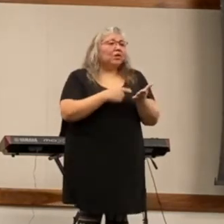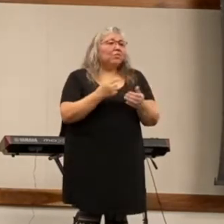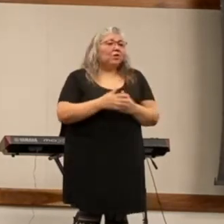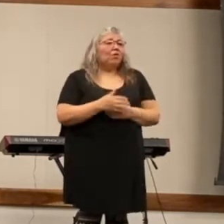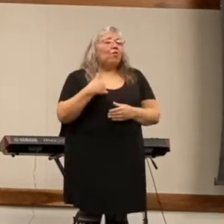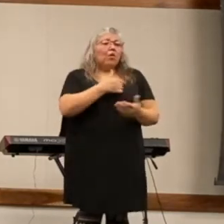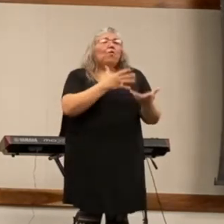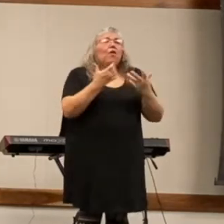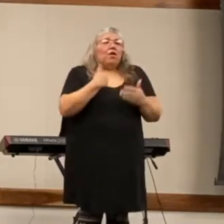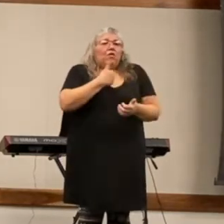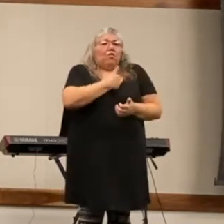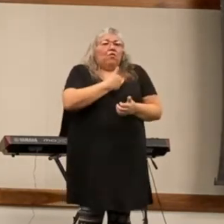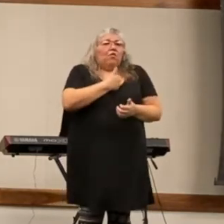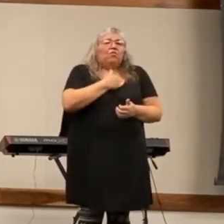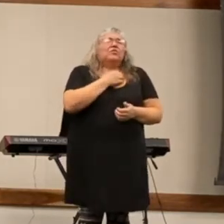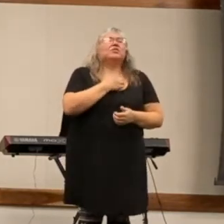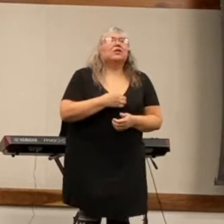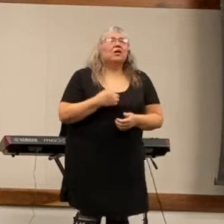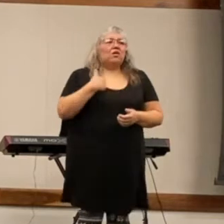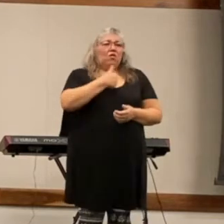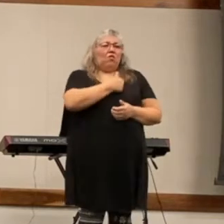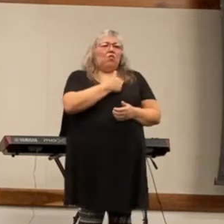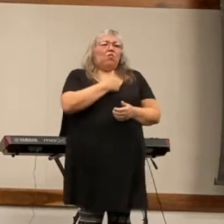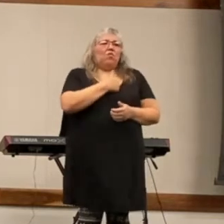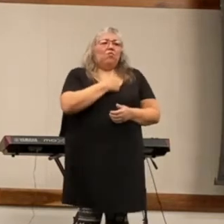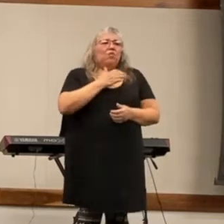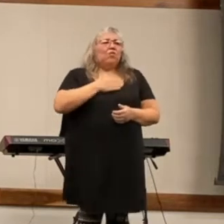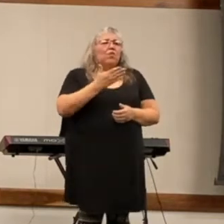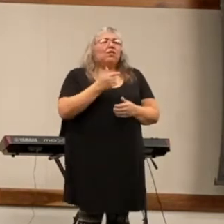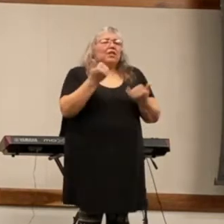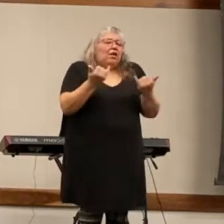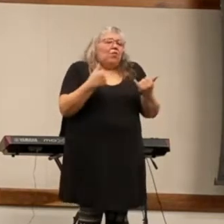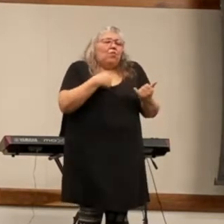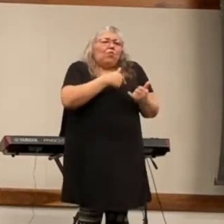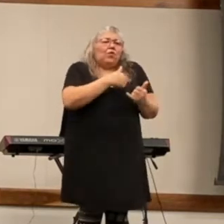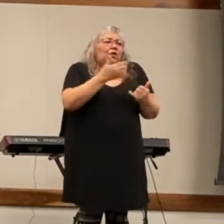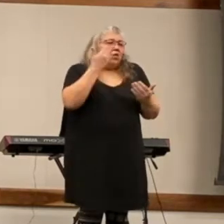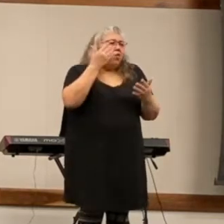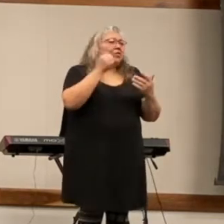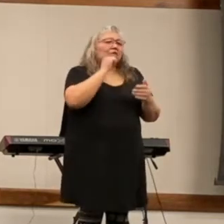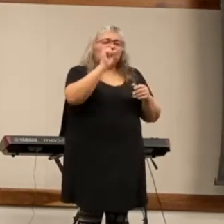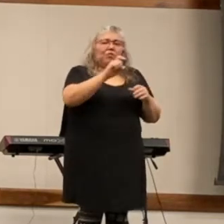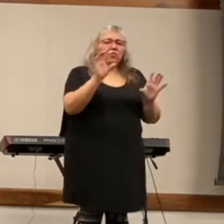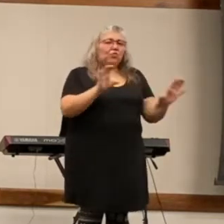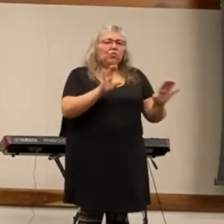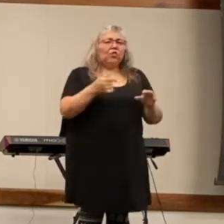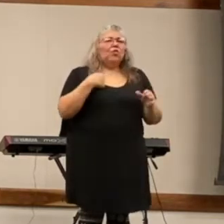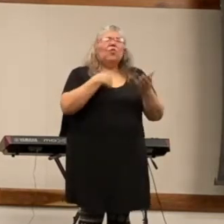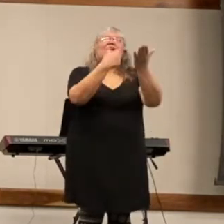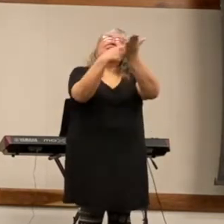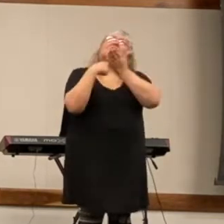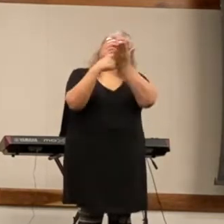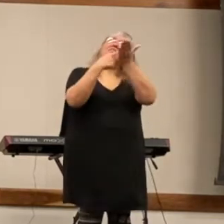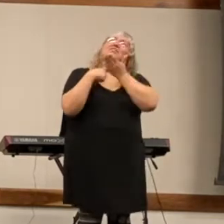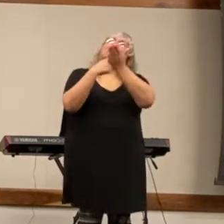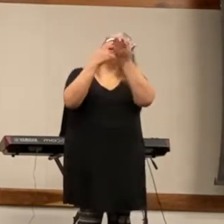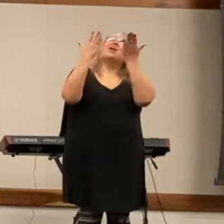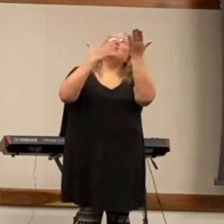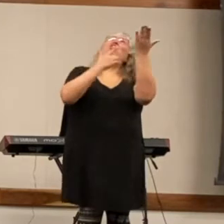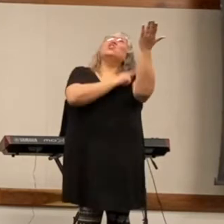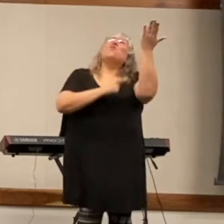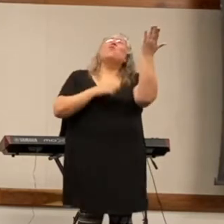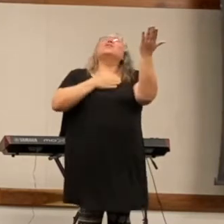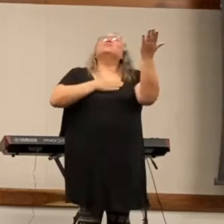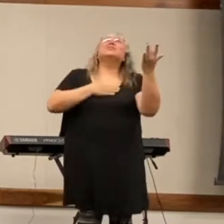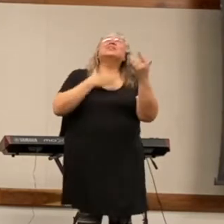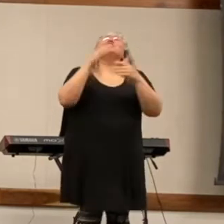we want our own desires and our own wills, and we know that it's not what we're supposed to do. Don't we negotiate with God? Lord, please,